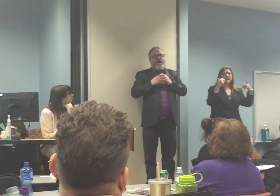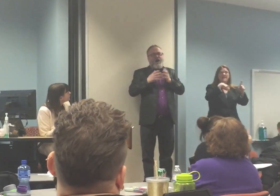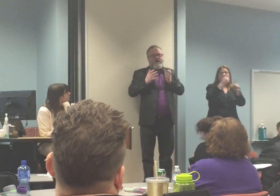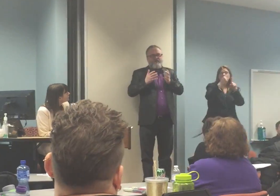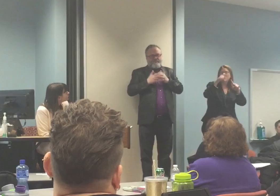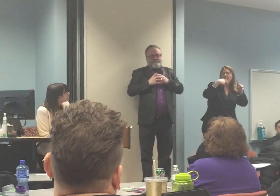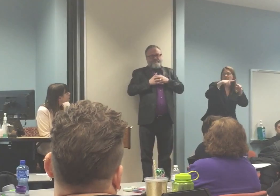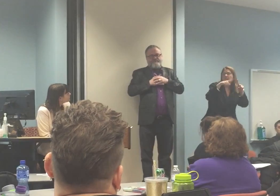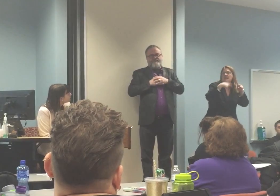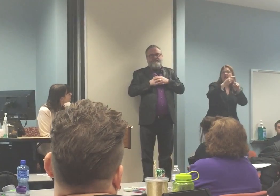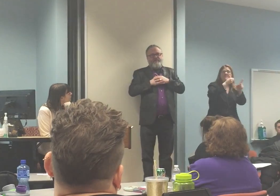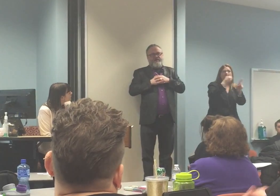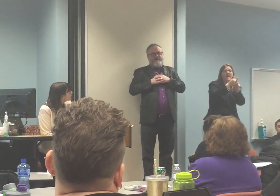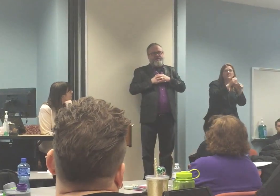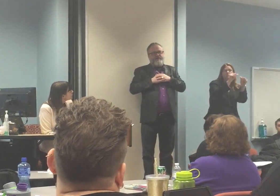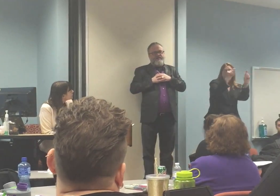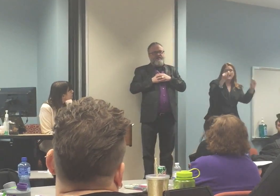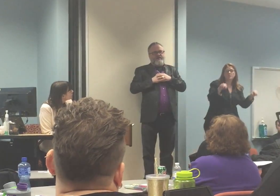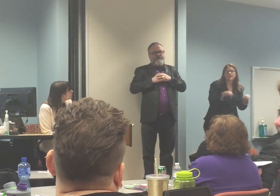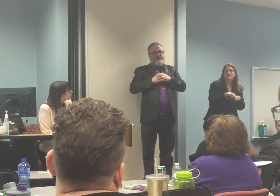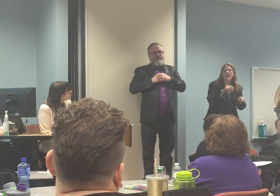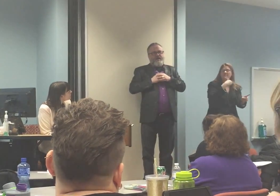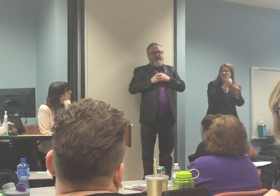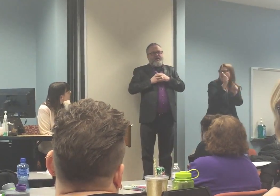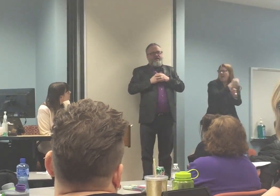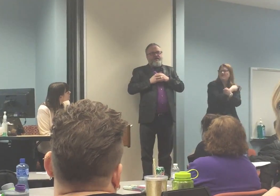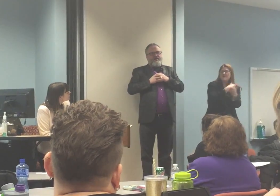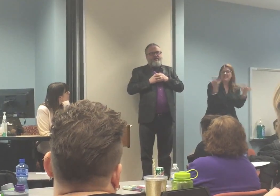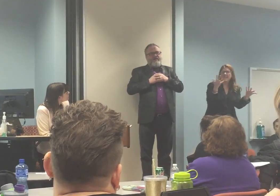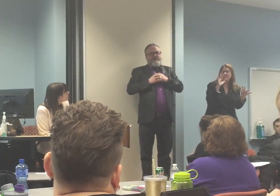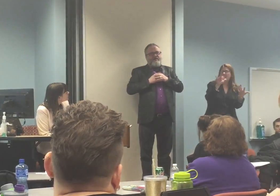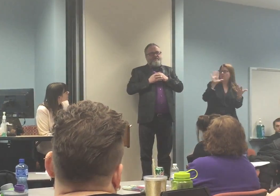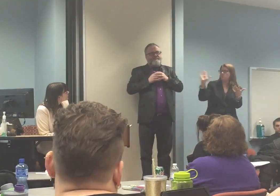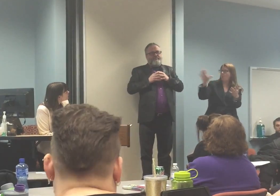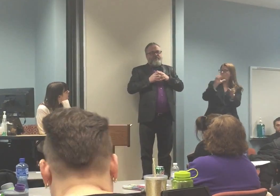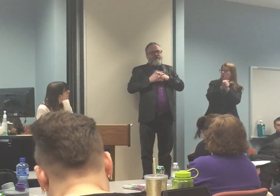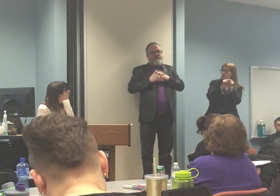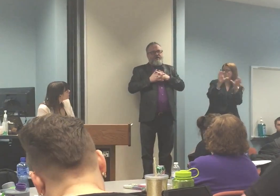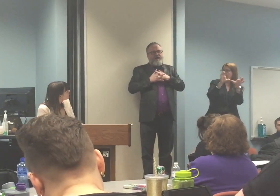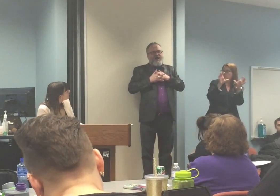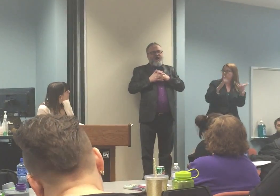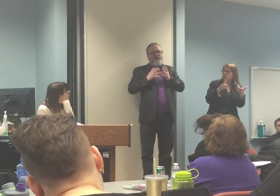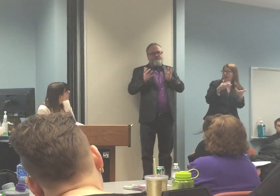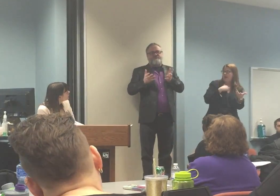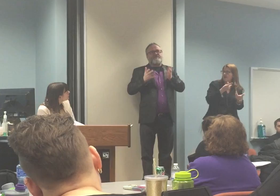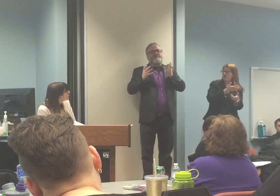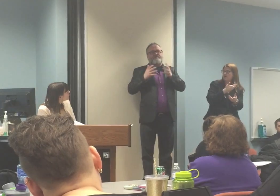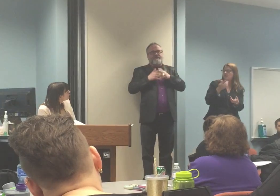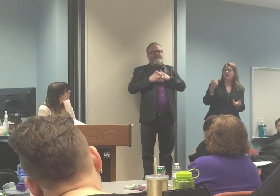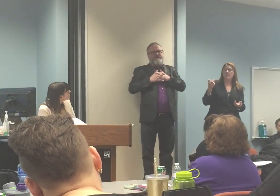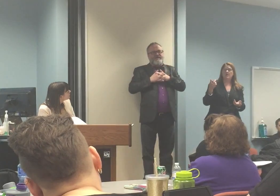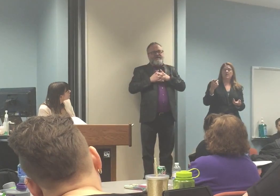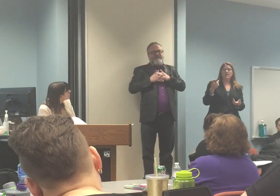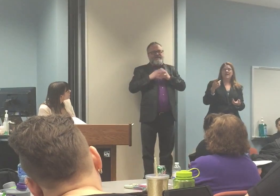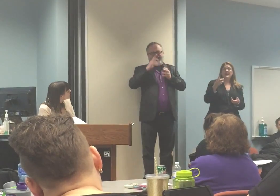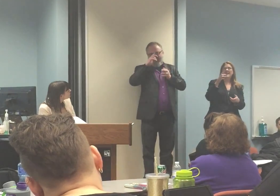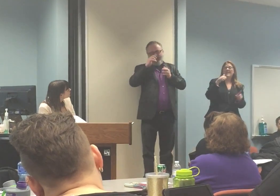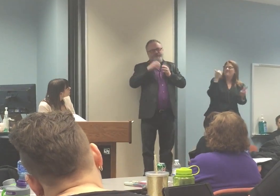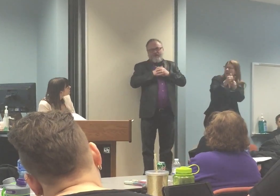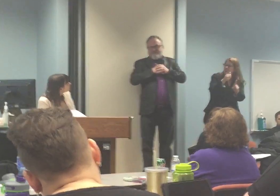affects transcripts, it's everything, if that was your working credential. It affects the